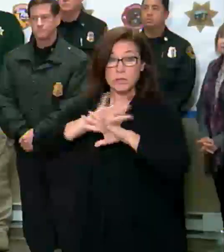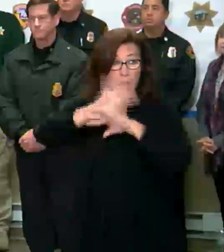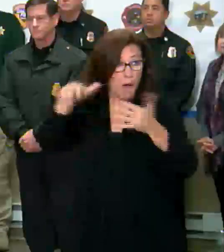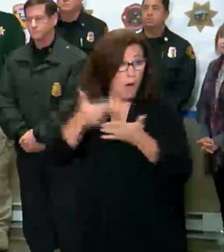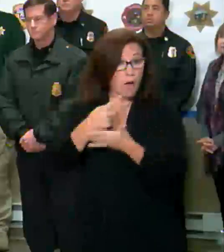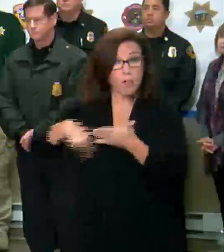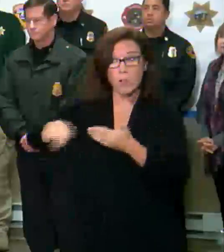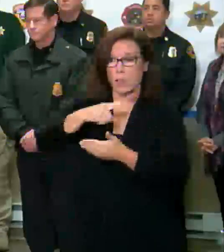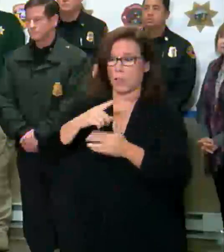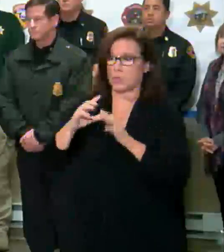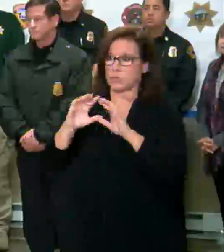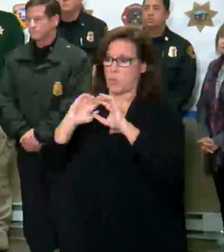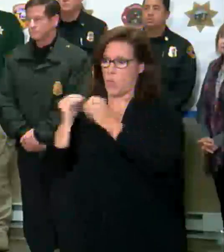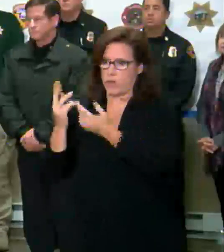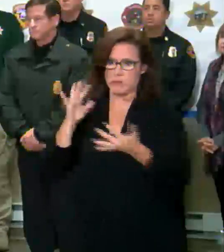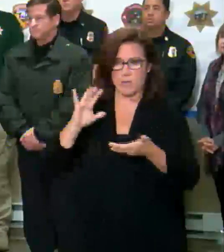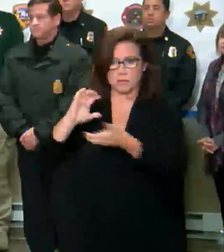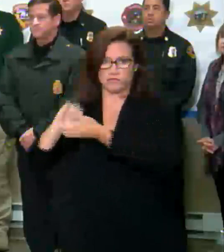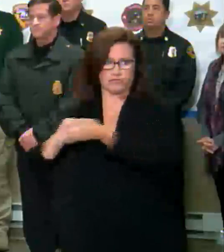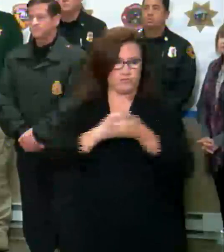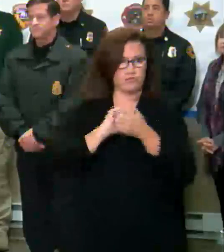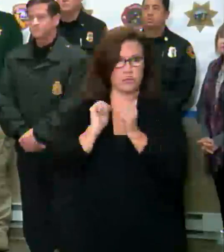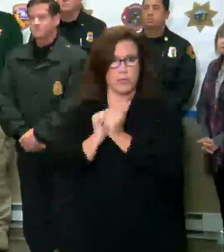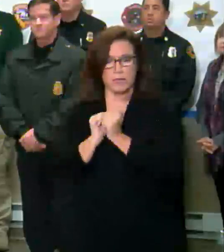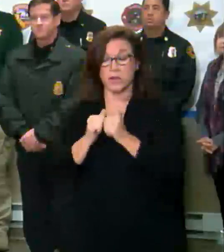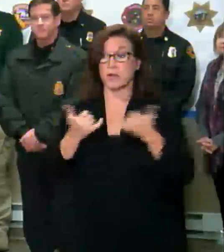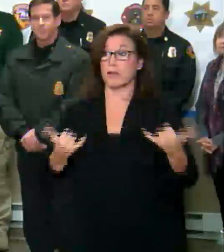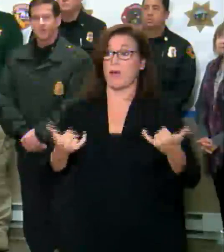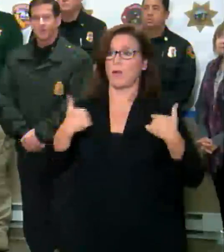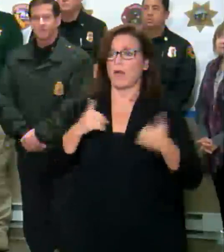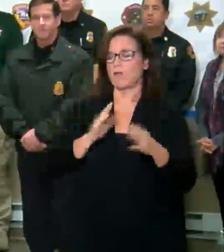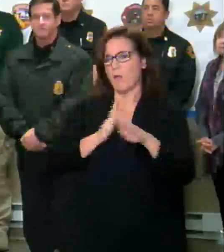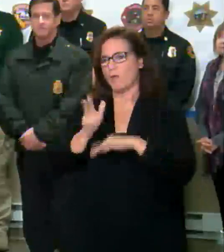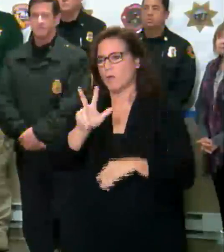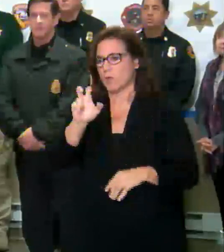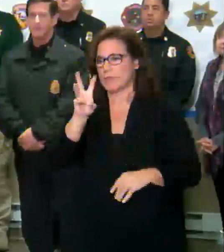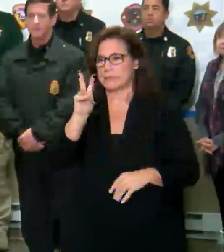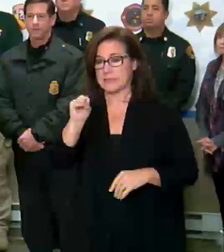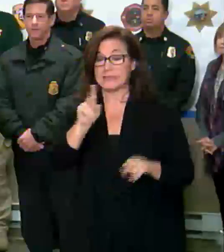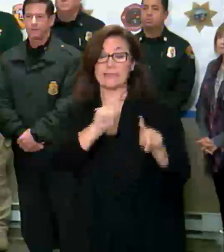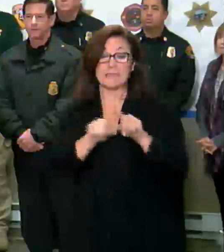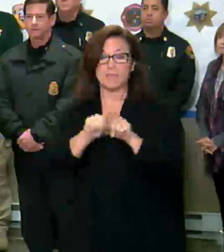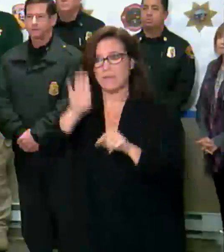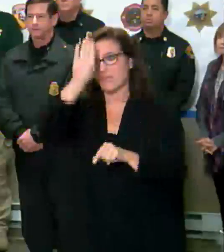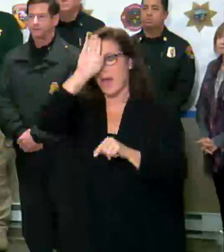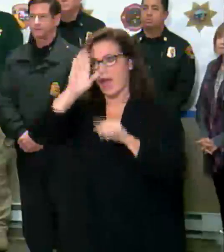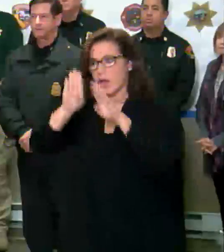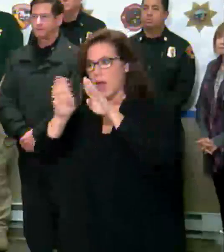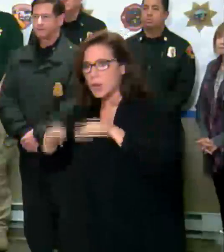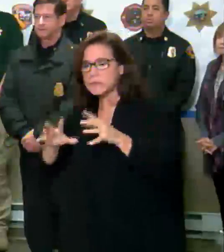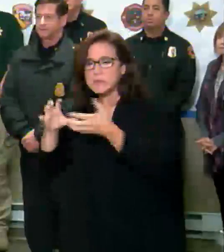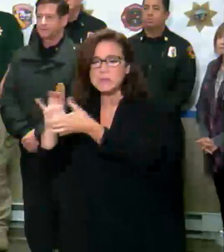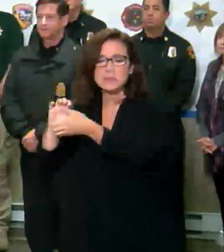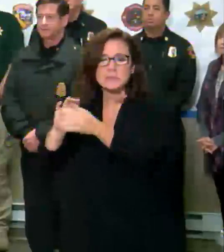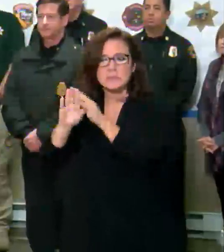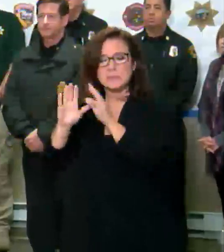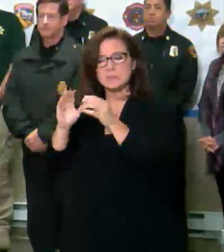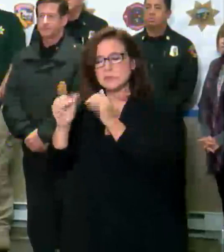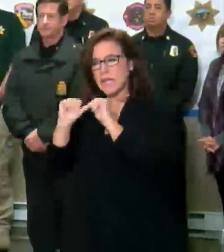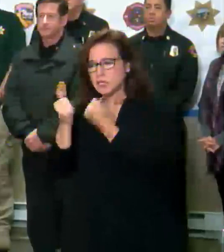alone, we have over 360 fire agencies participating in the firefight, over 7,900